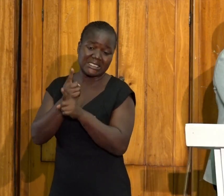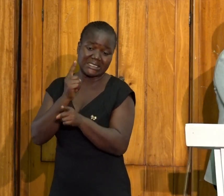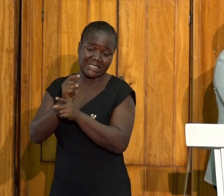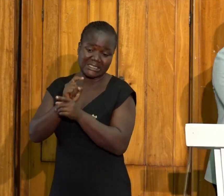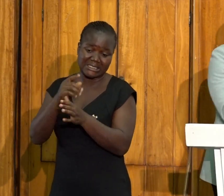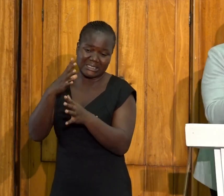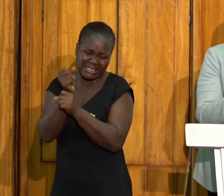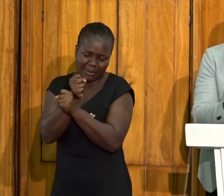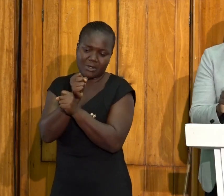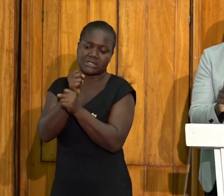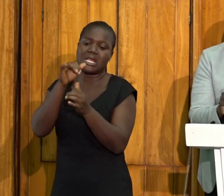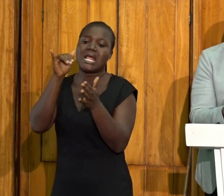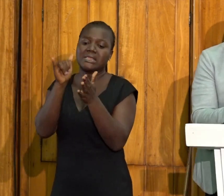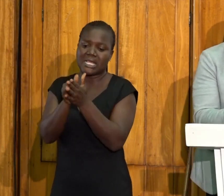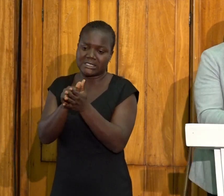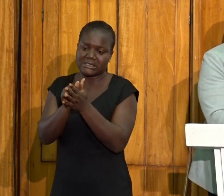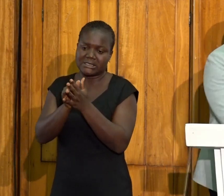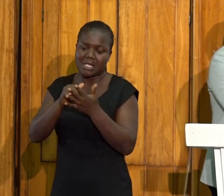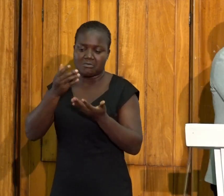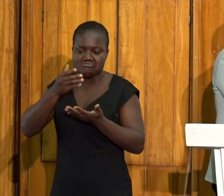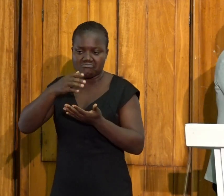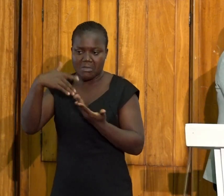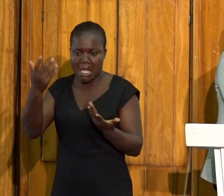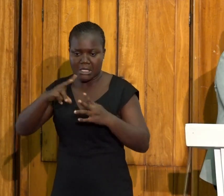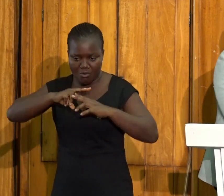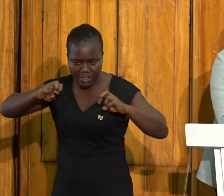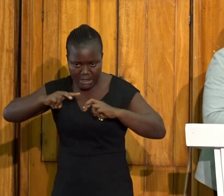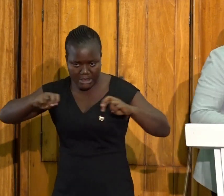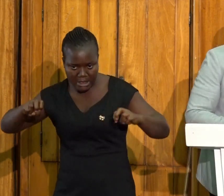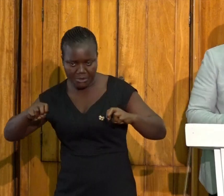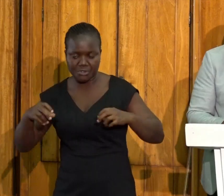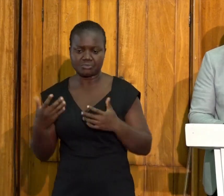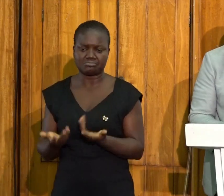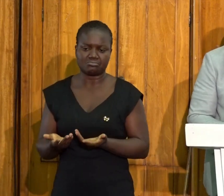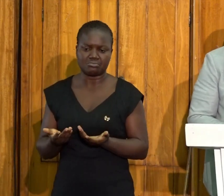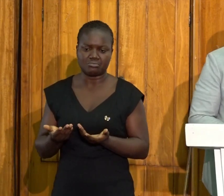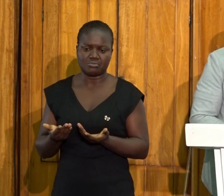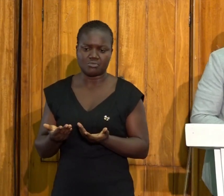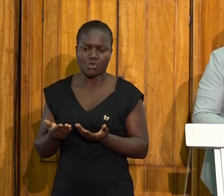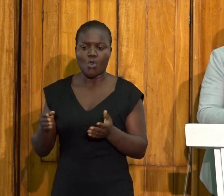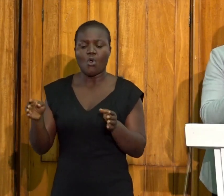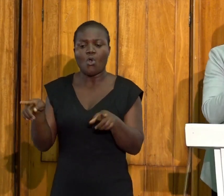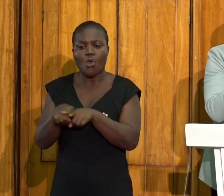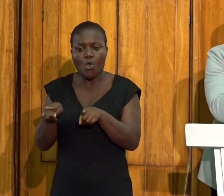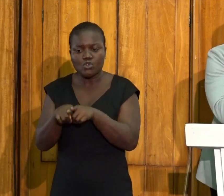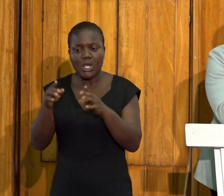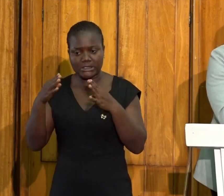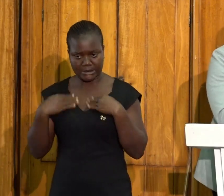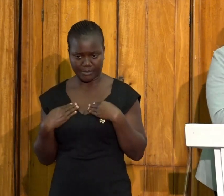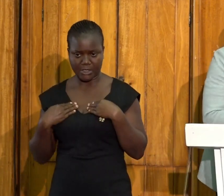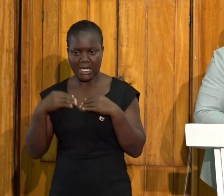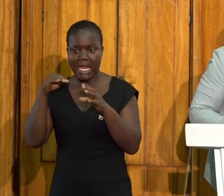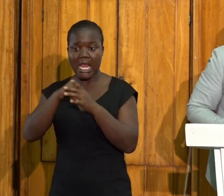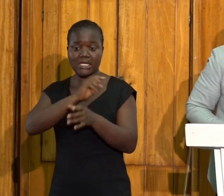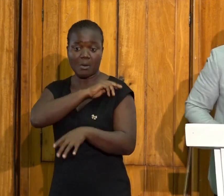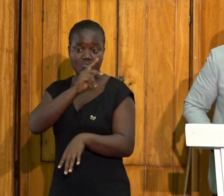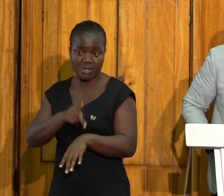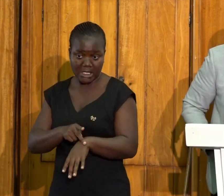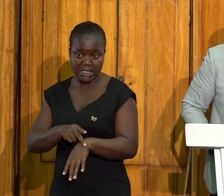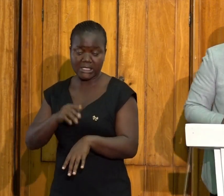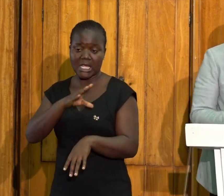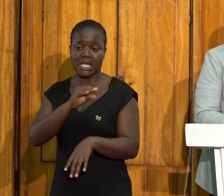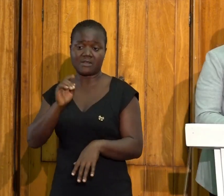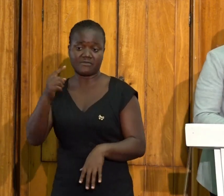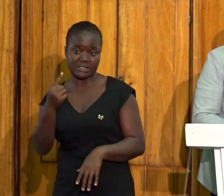findings, but the take-home message is that LAN was found to be safe and well tolerated in the pregnancy and postpartum